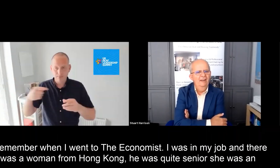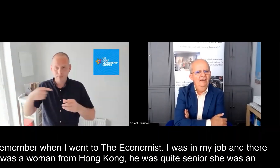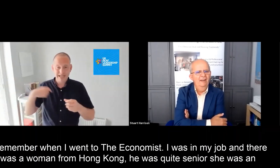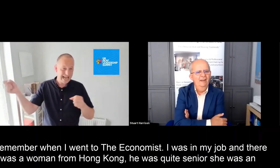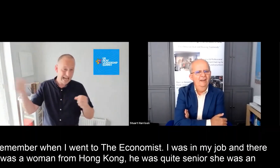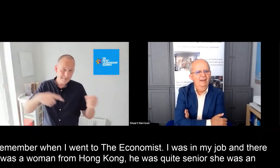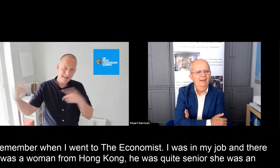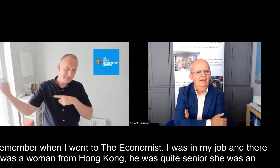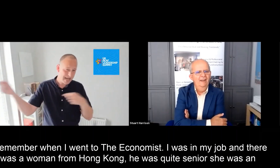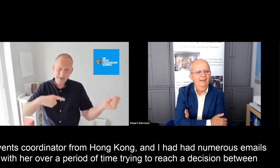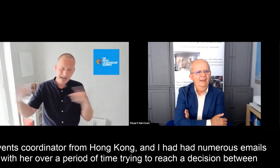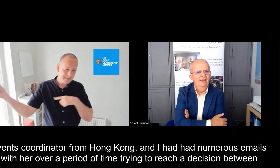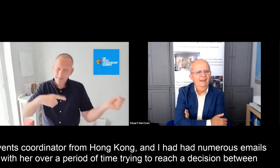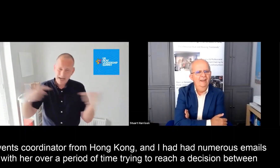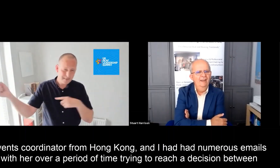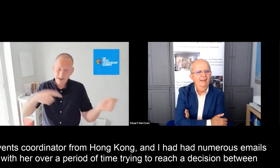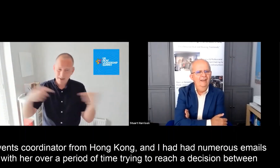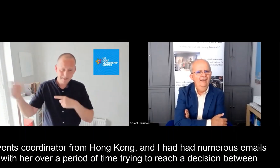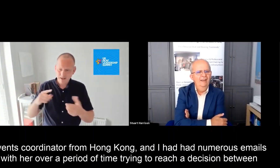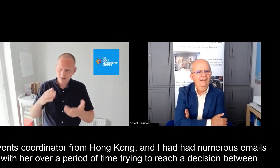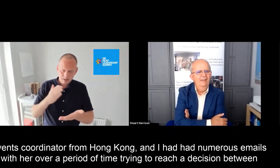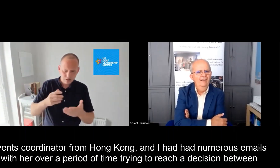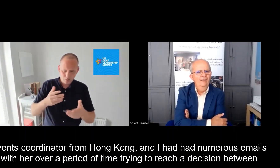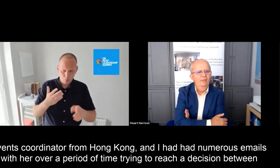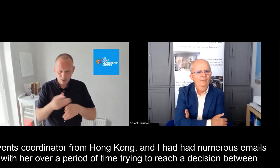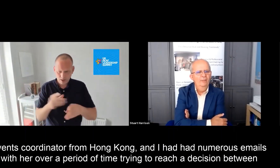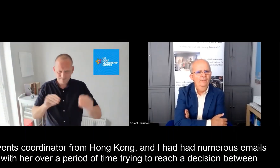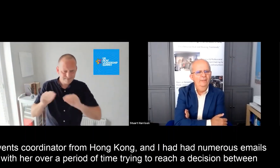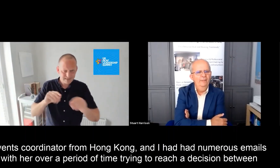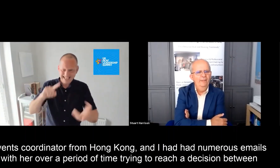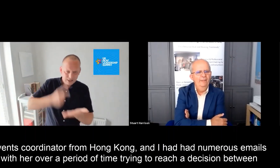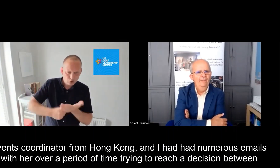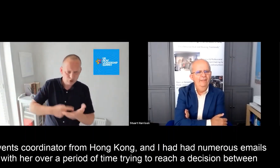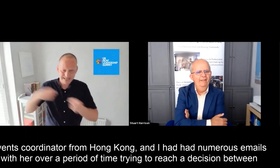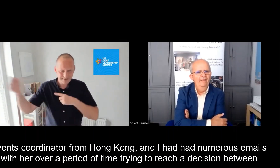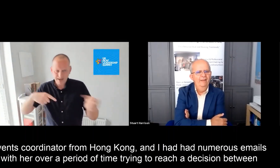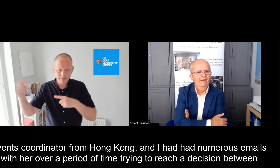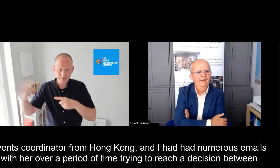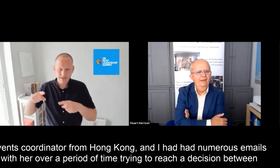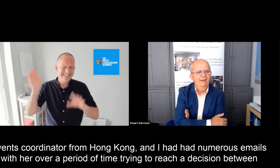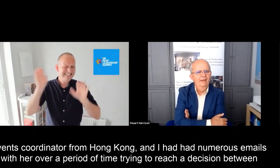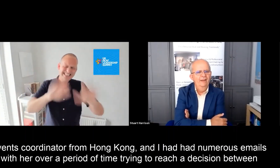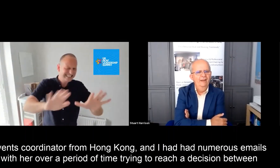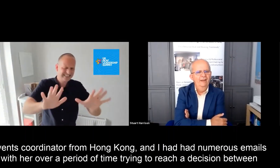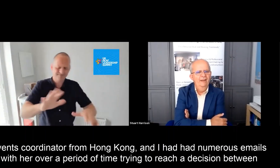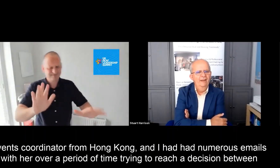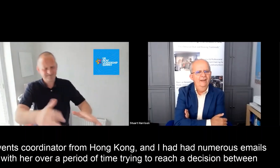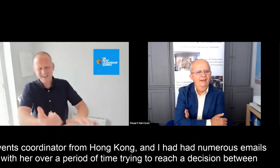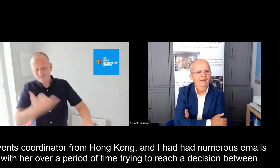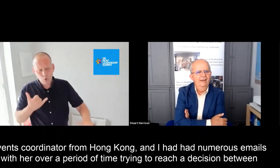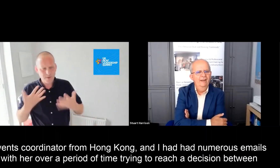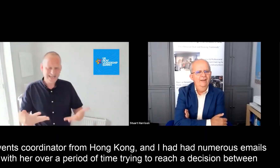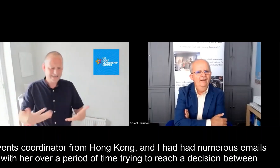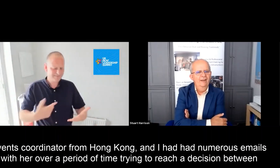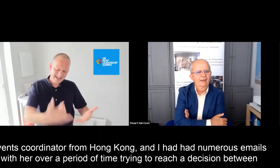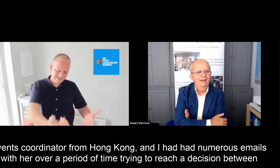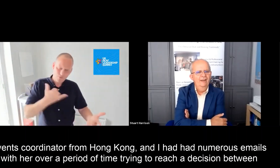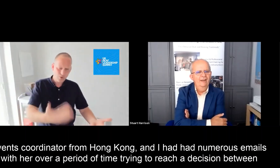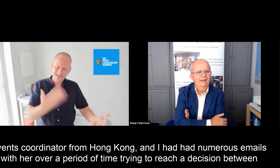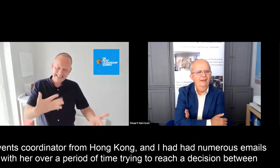was an events coordinator from Hong Kong. And I had had numerous emails with her over a period of time trying to reach a decision between us. And